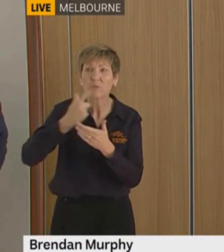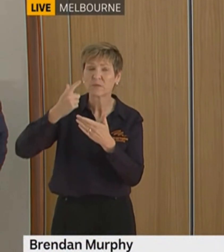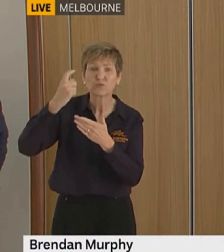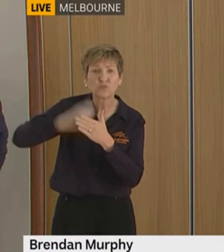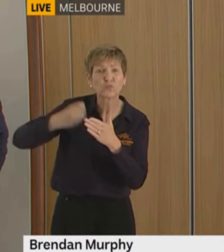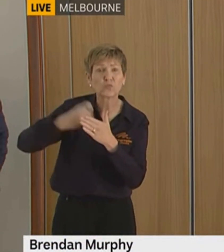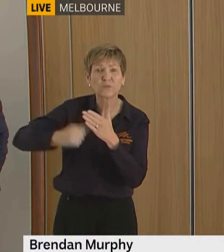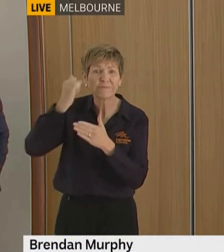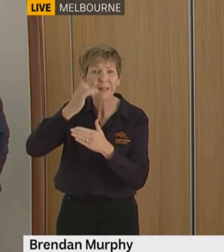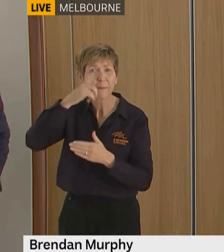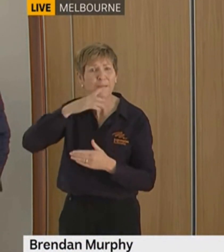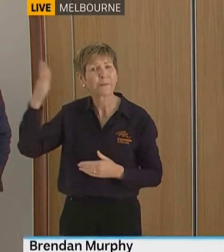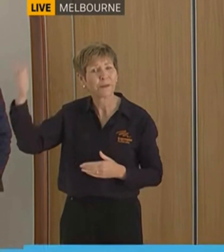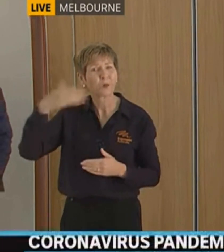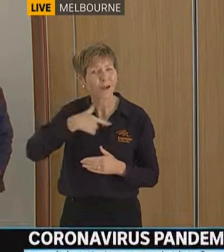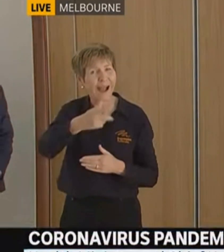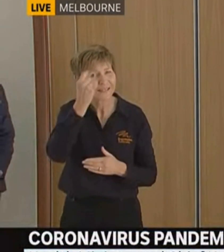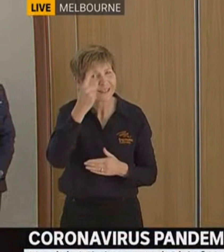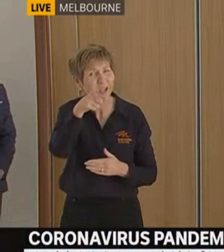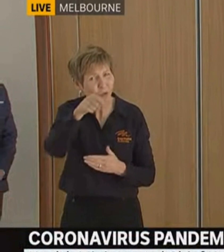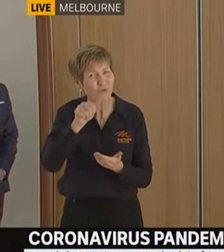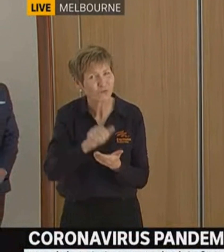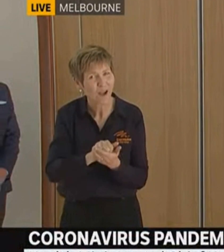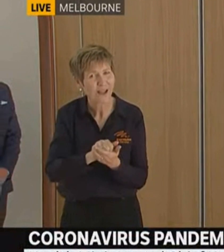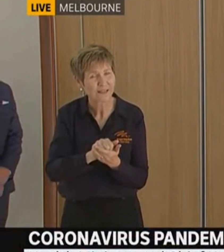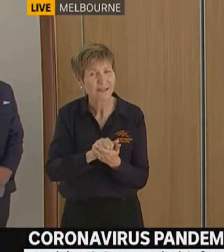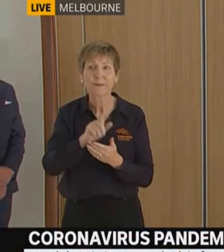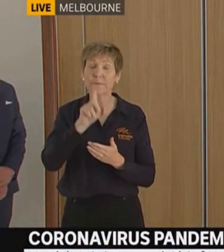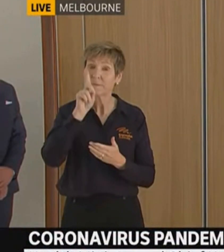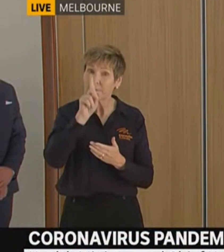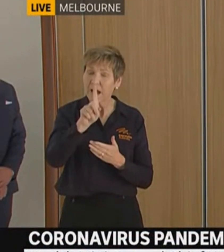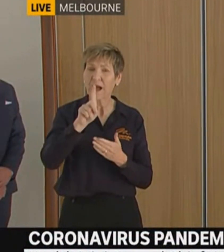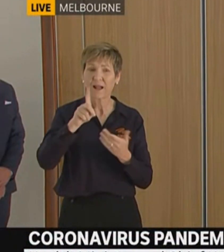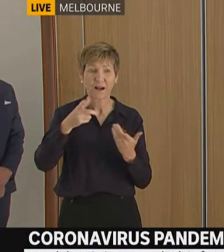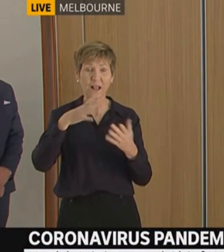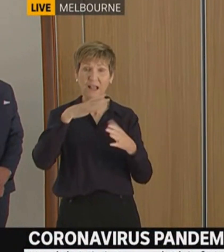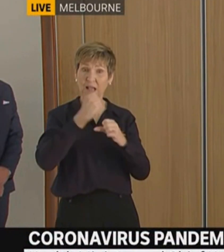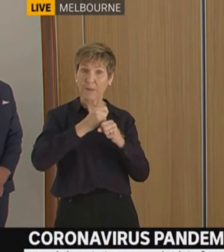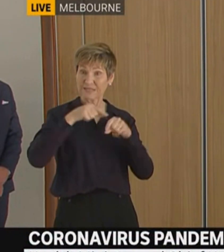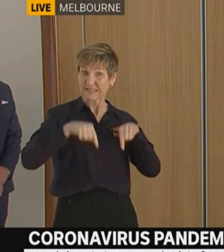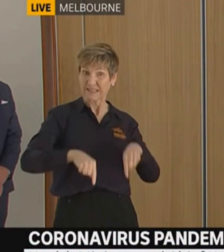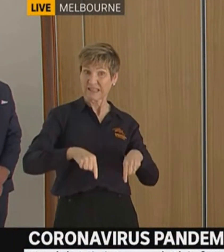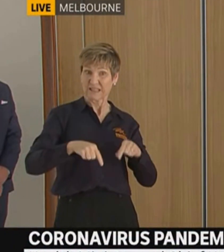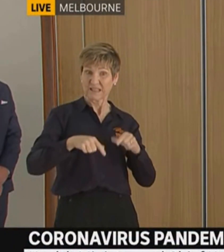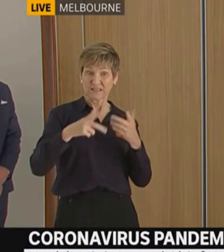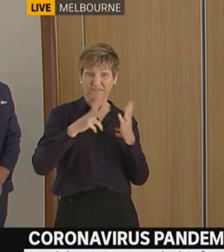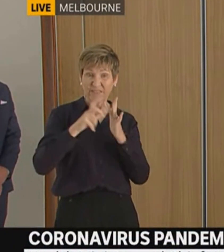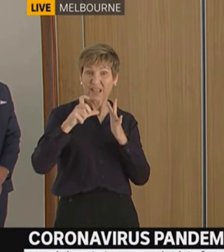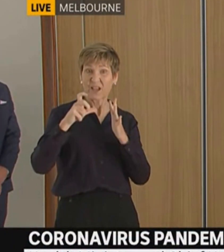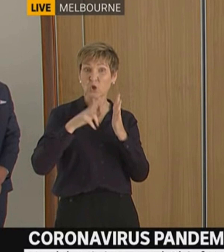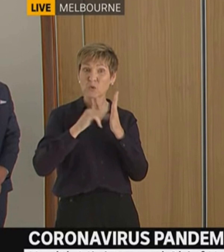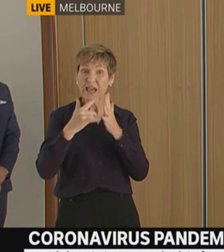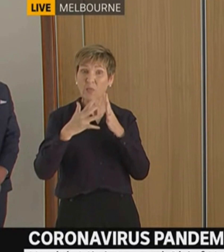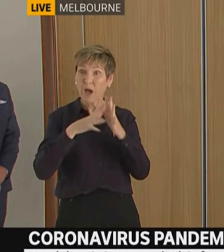feature has been the fact that governments and the Australian people have at all times heeded